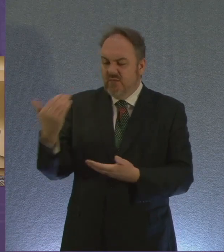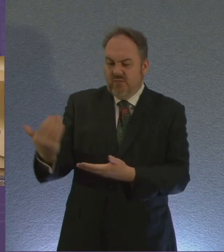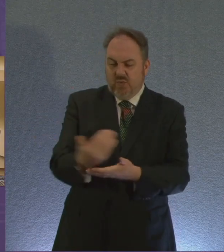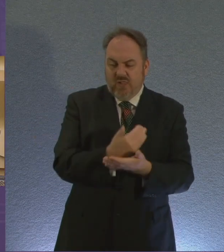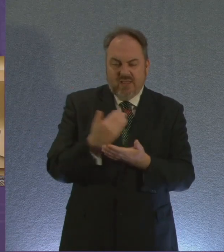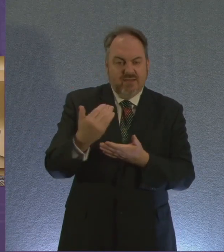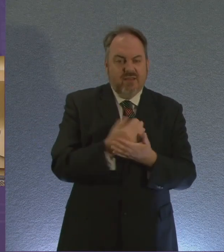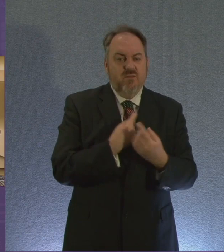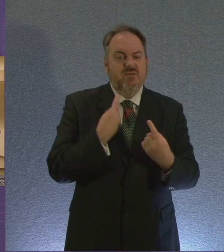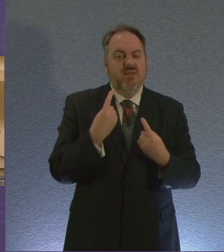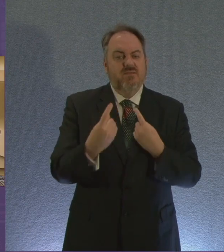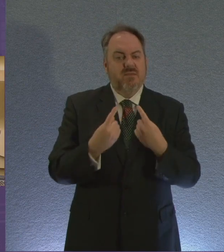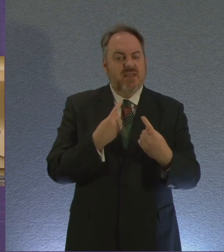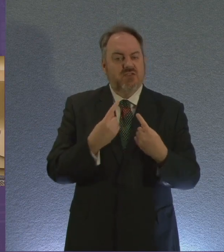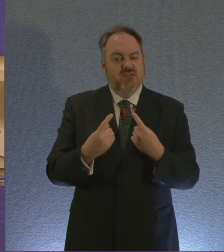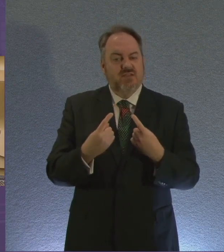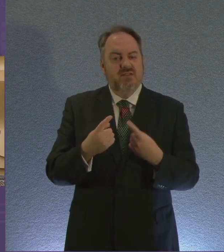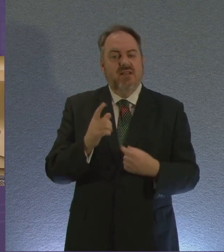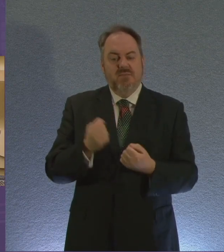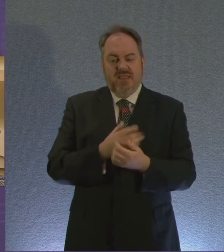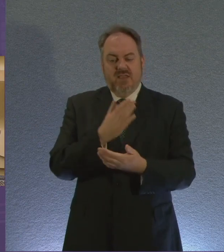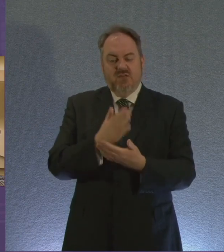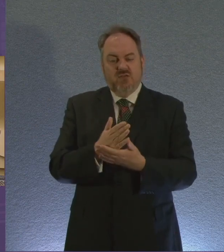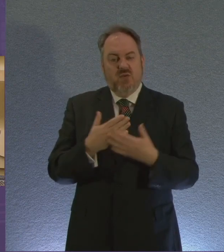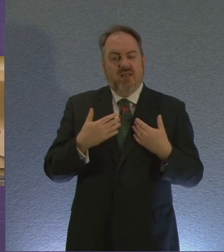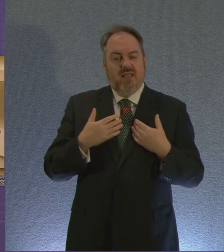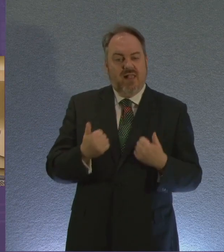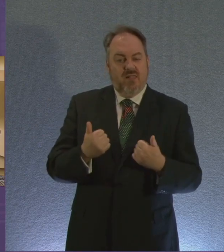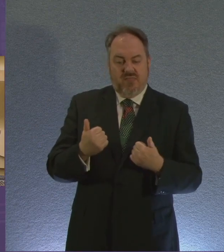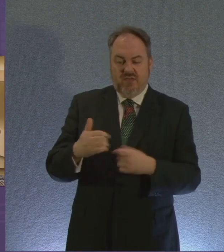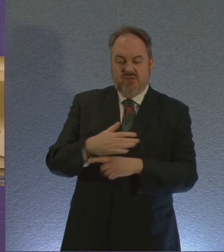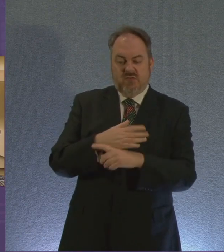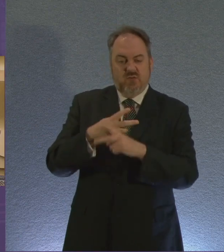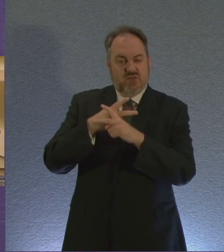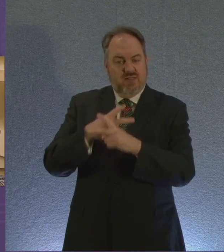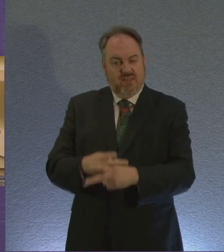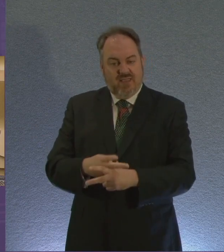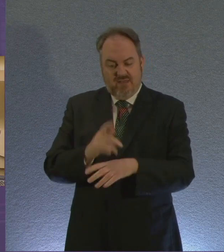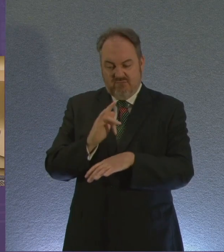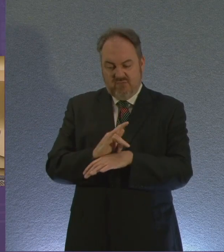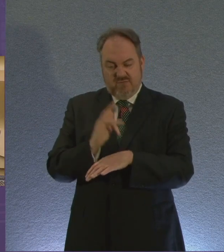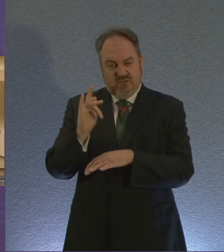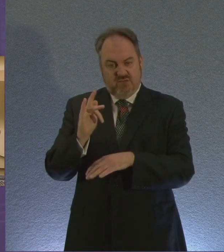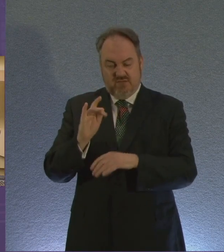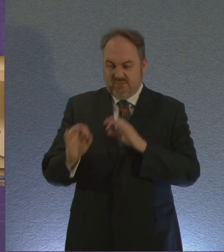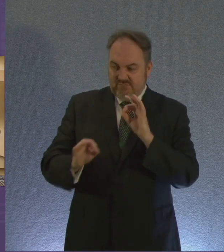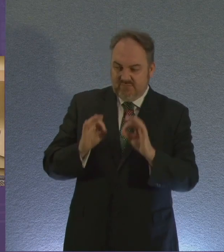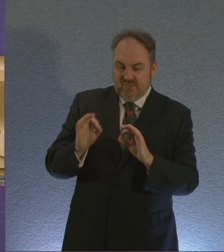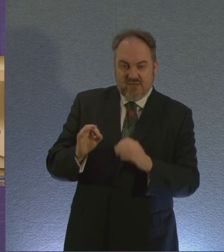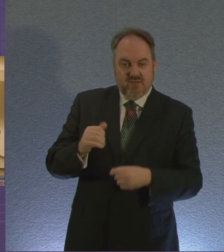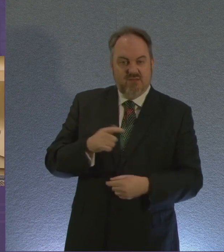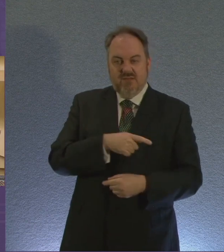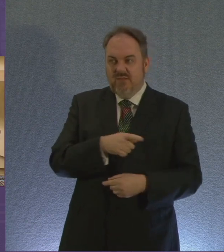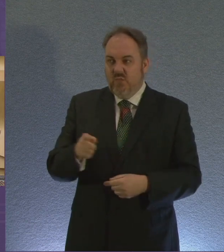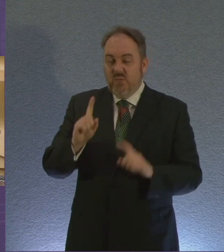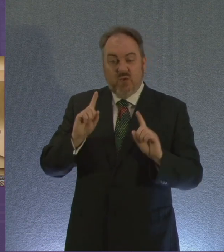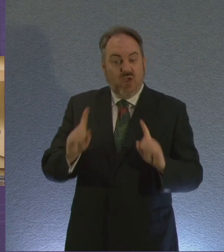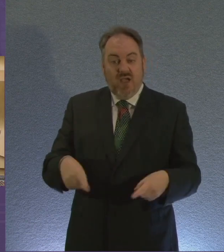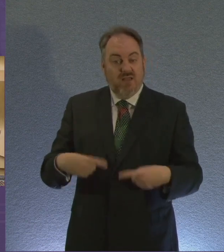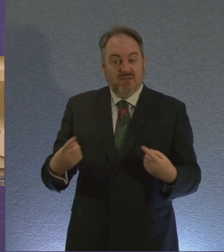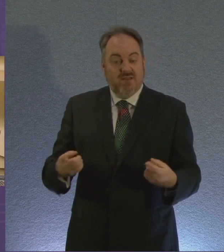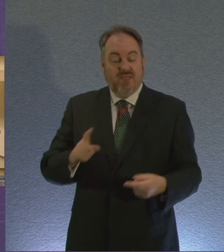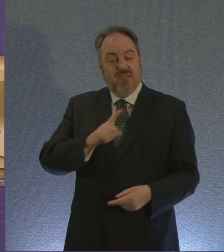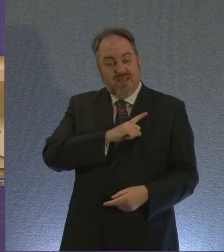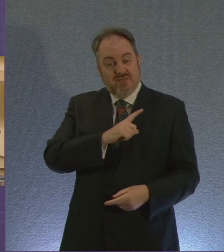we required, and also the health and social care practitioners that we needed to staff up directly ourselves. Because